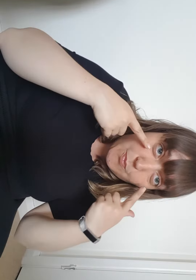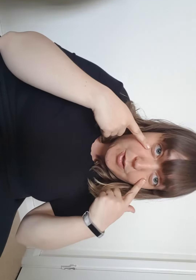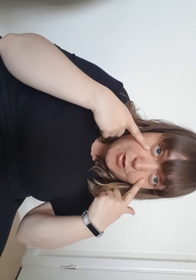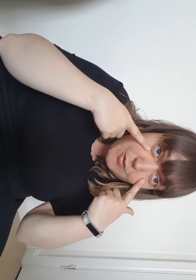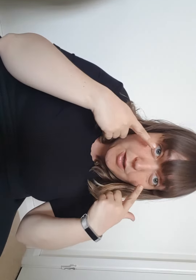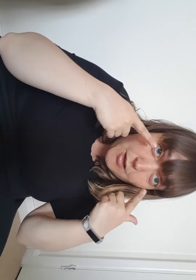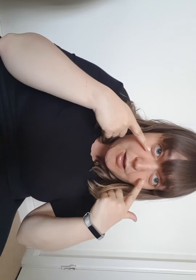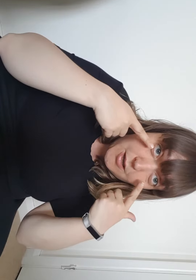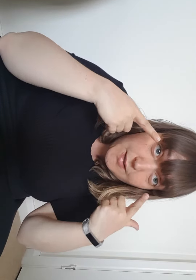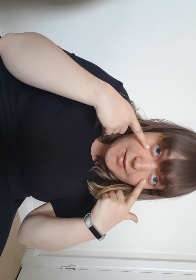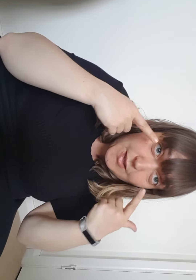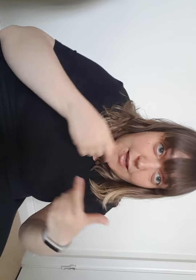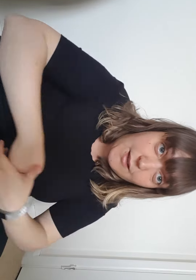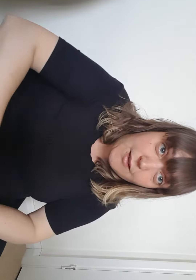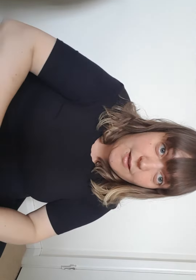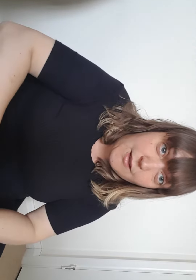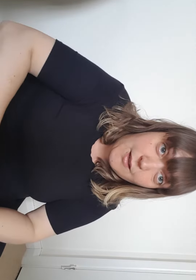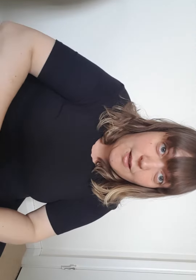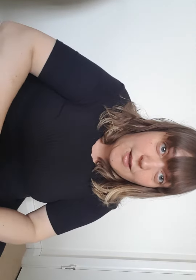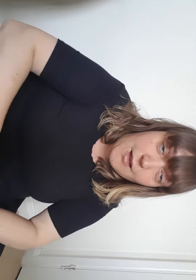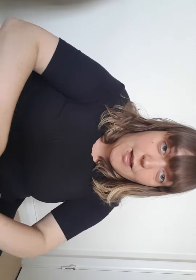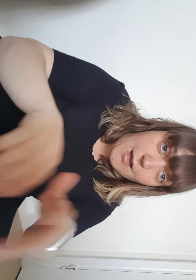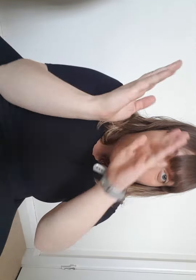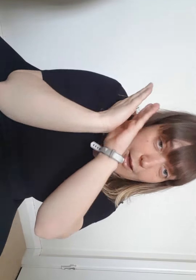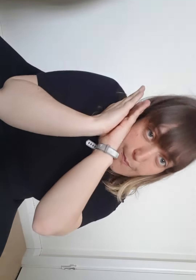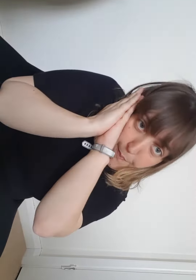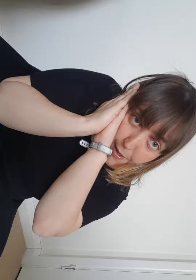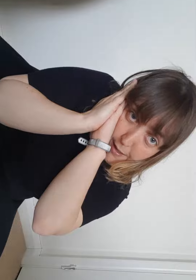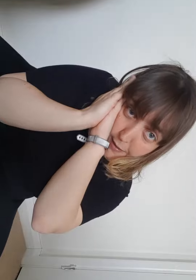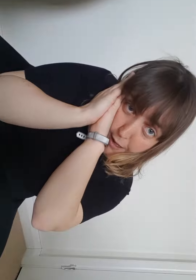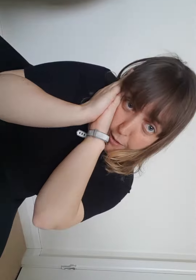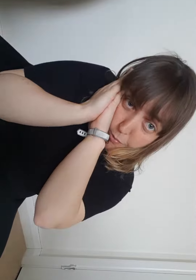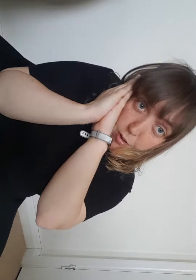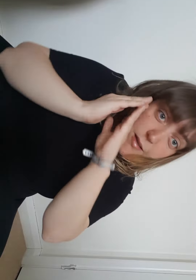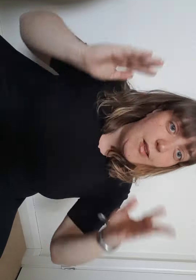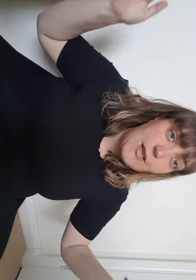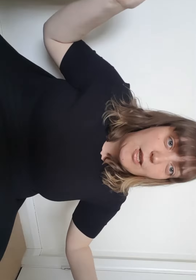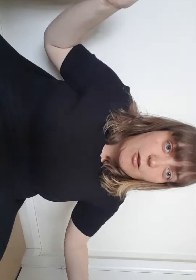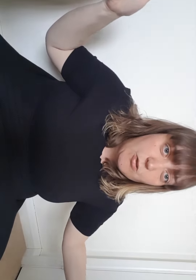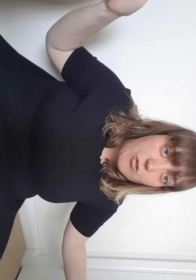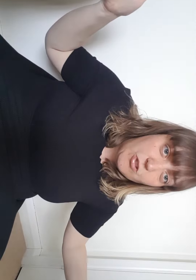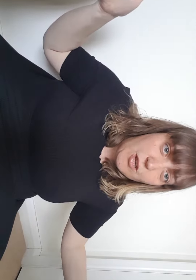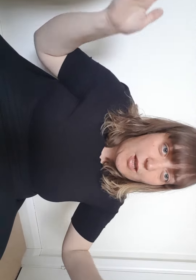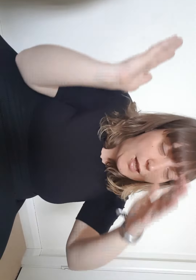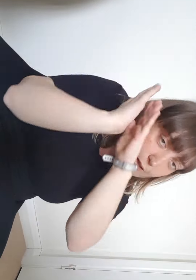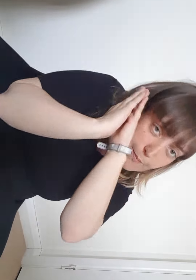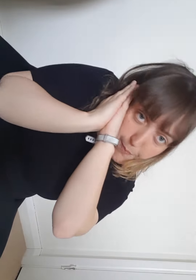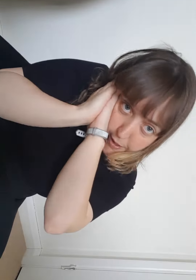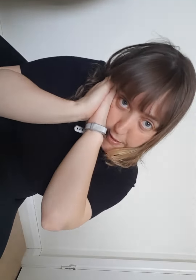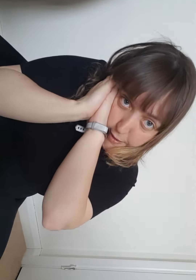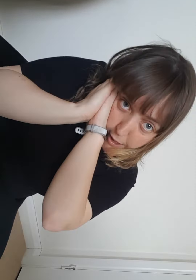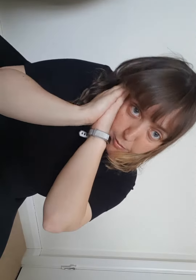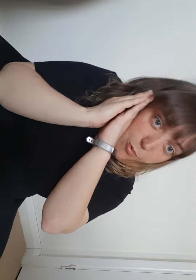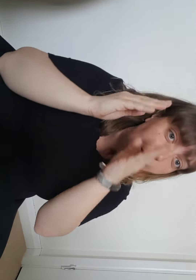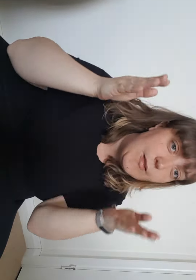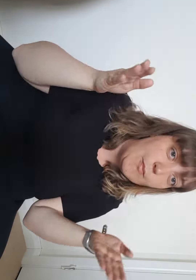blue eyes see? A bed that was huge, a bed that was